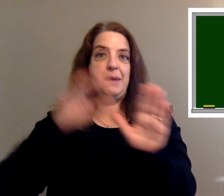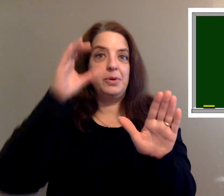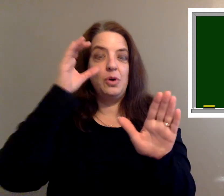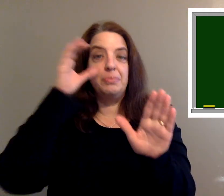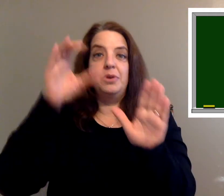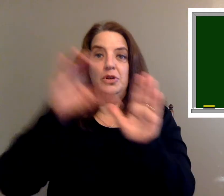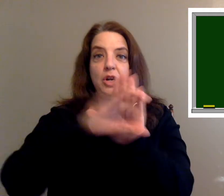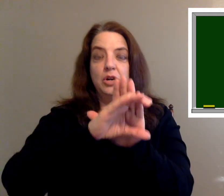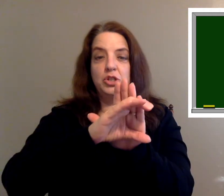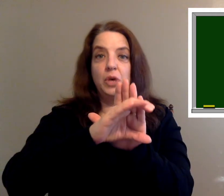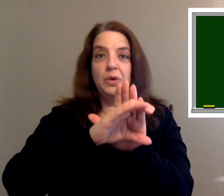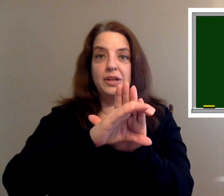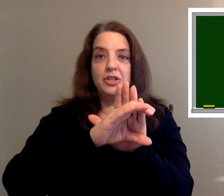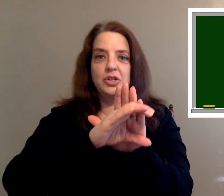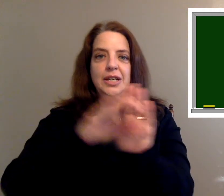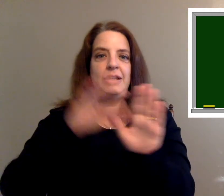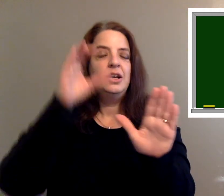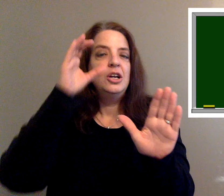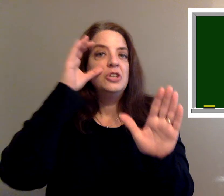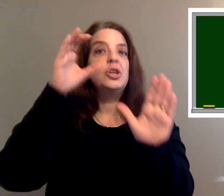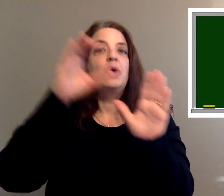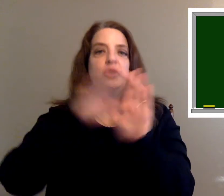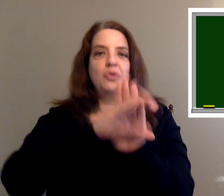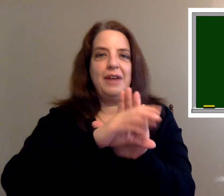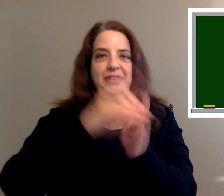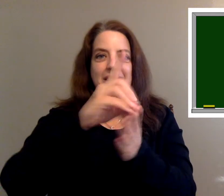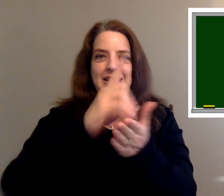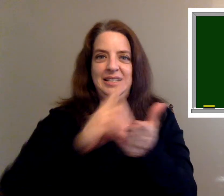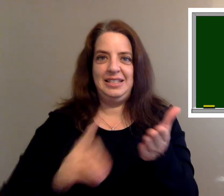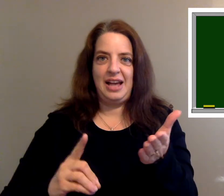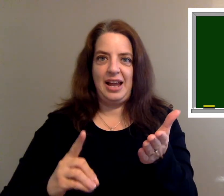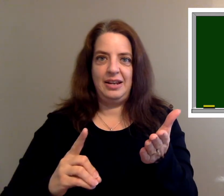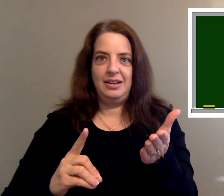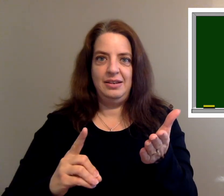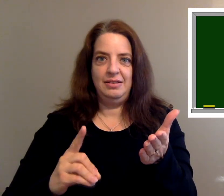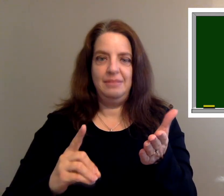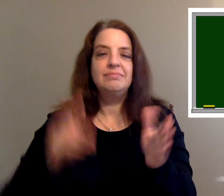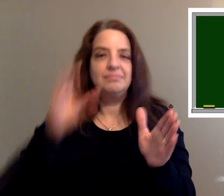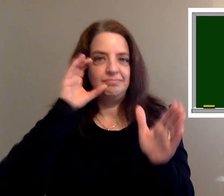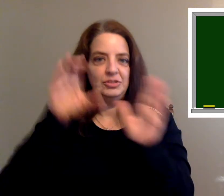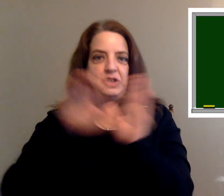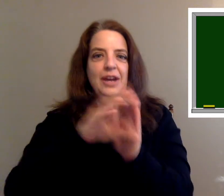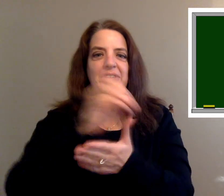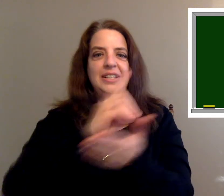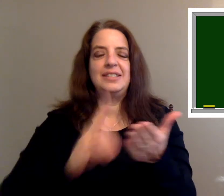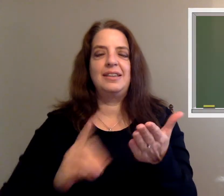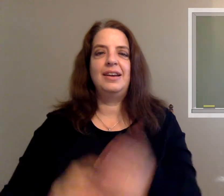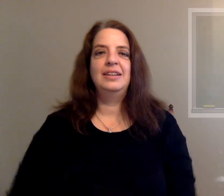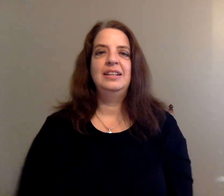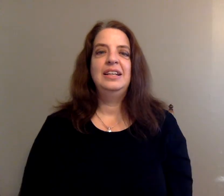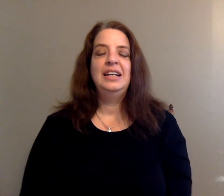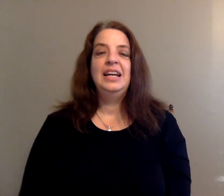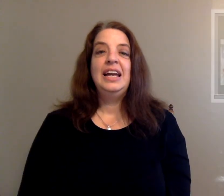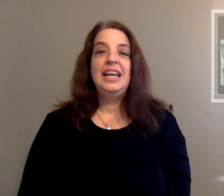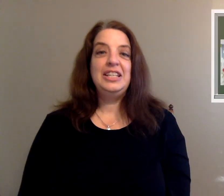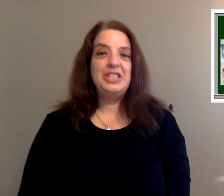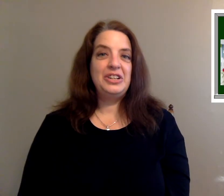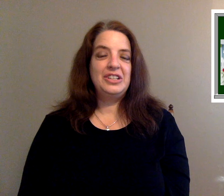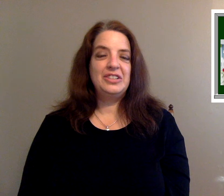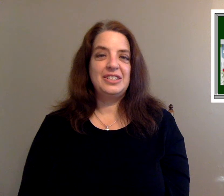paper or show it on a screen. So graphic design. Graphic design. Interior